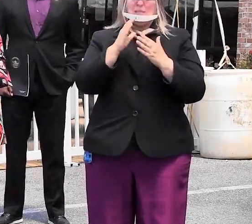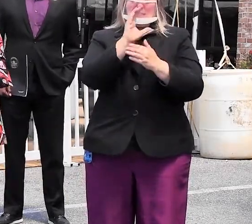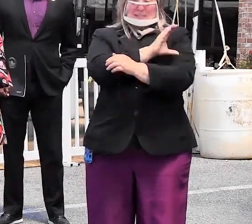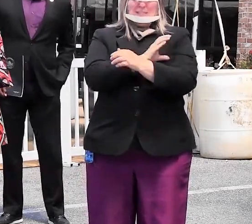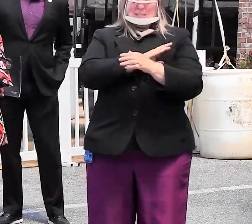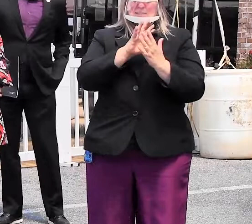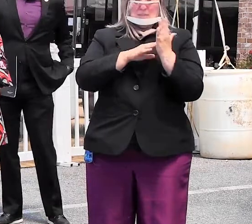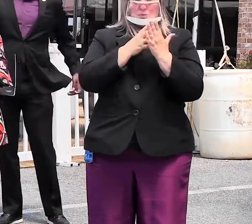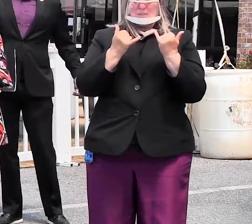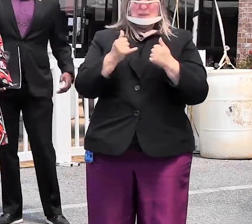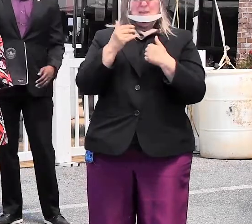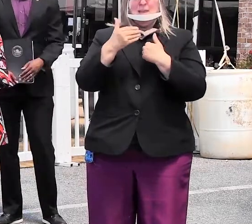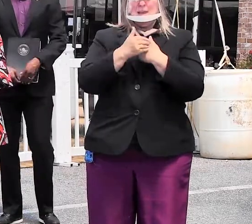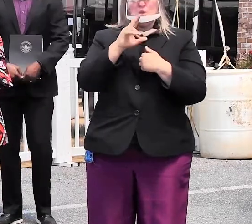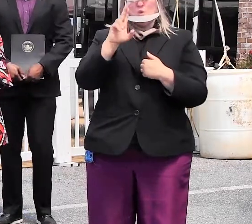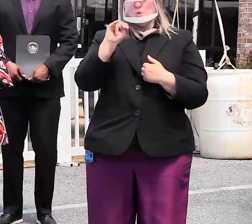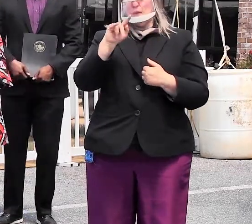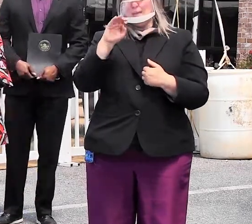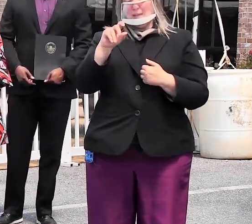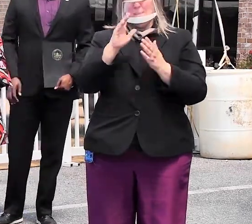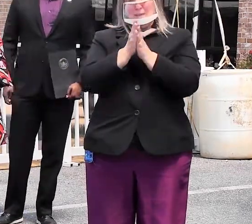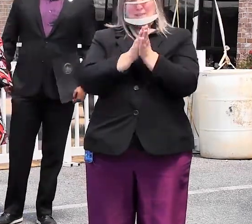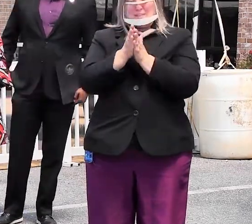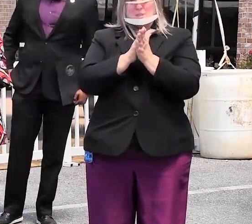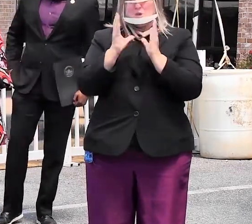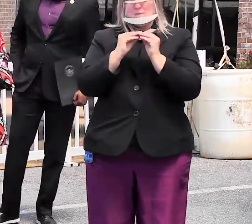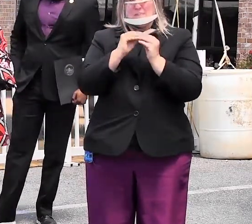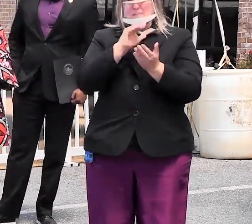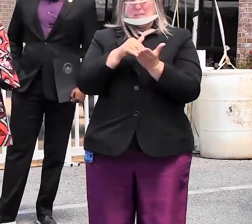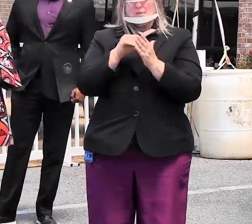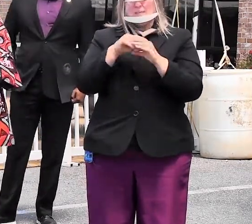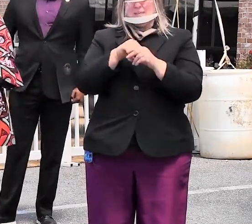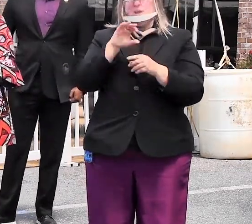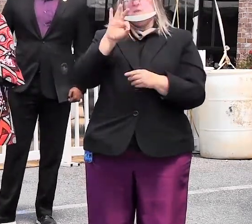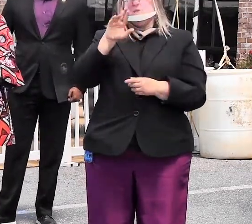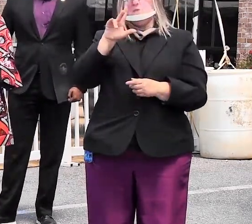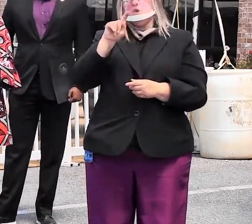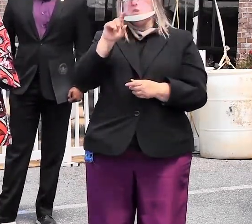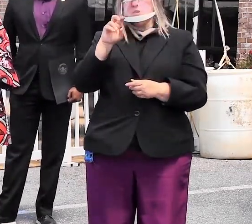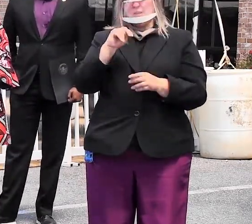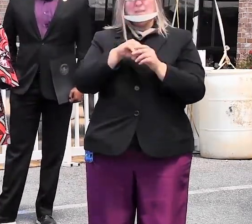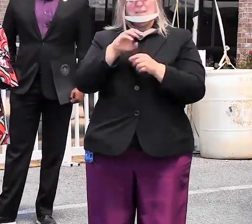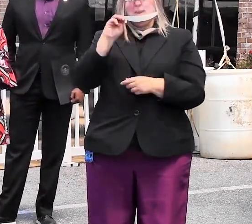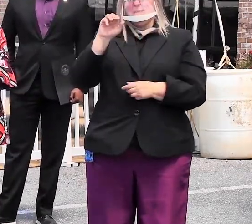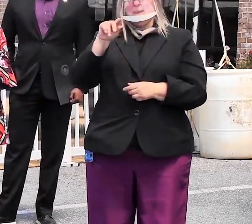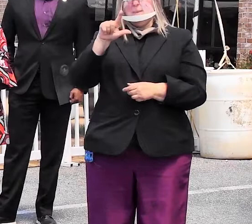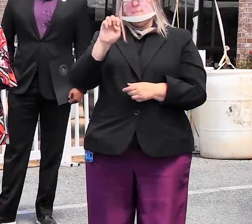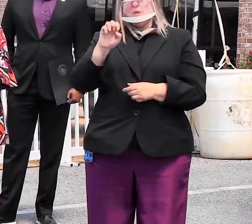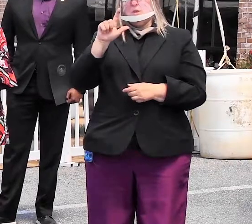at the United Methodist Conference Center in Fulton, which is in Maple Lawn. It is at